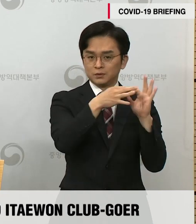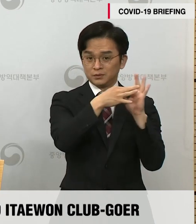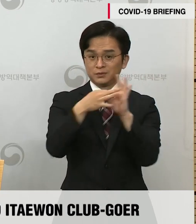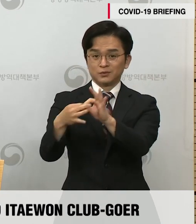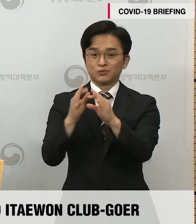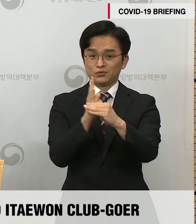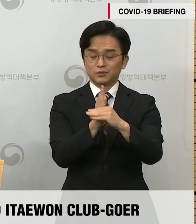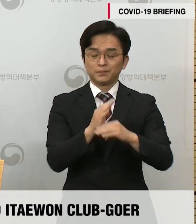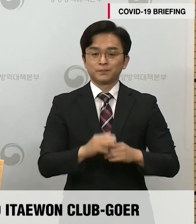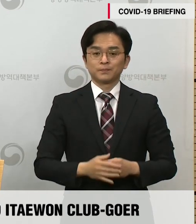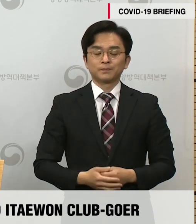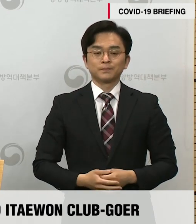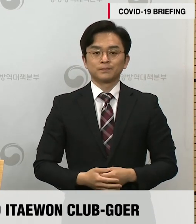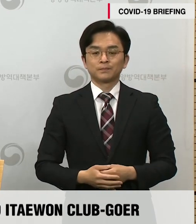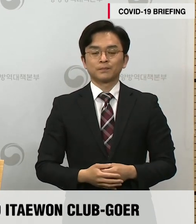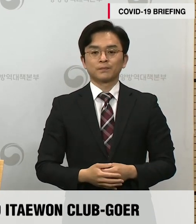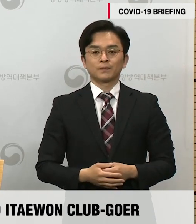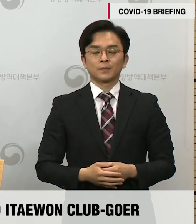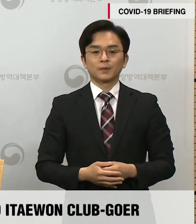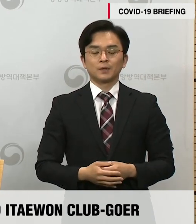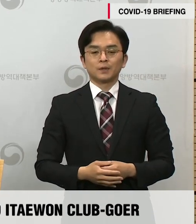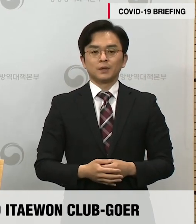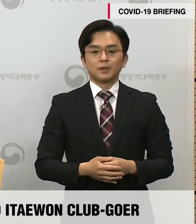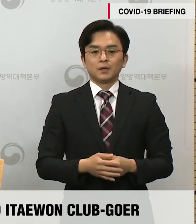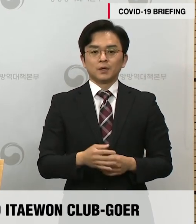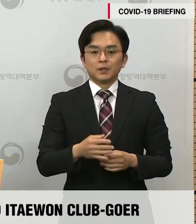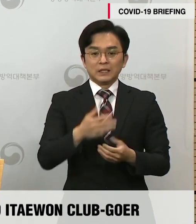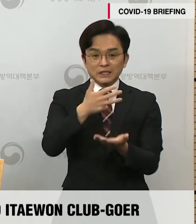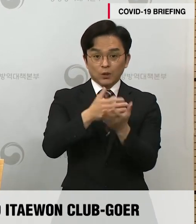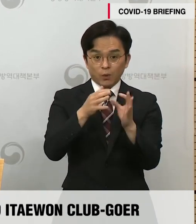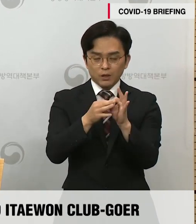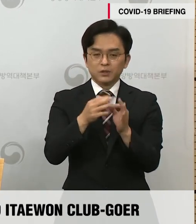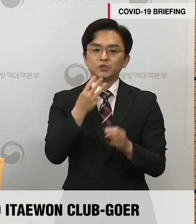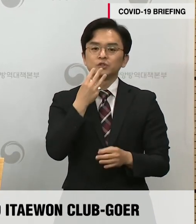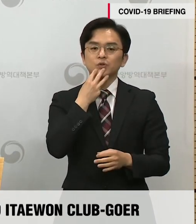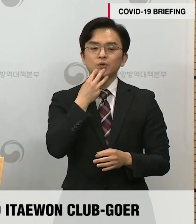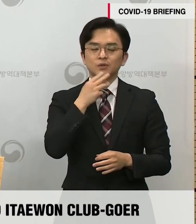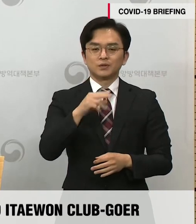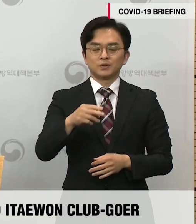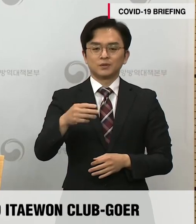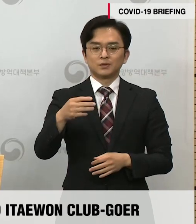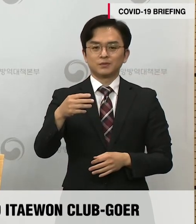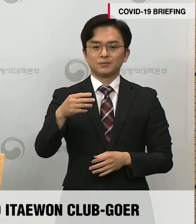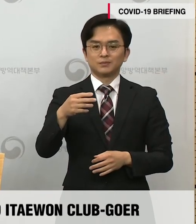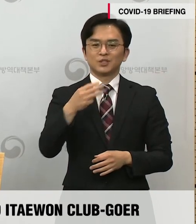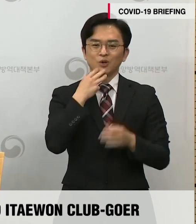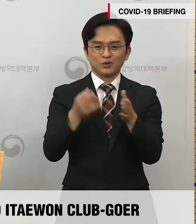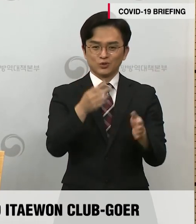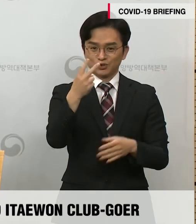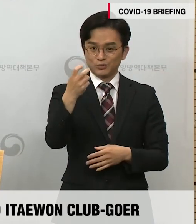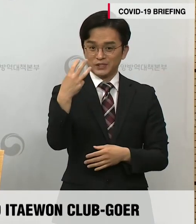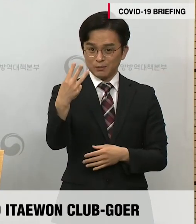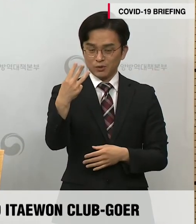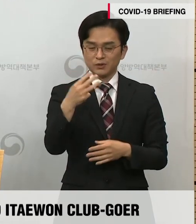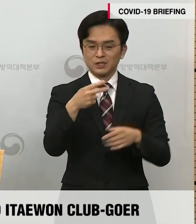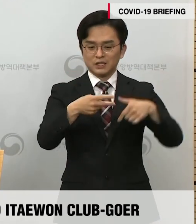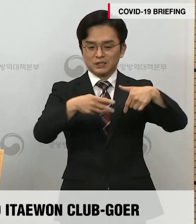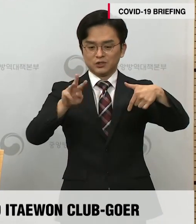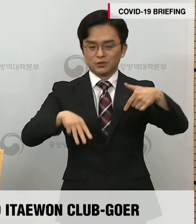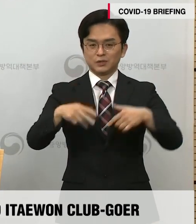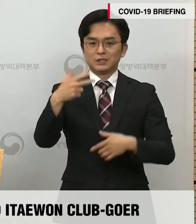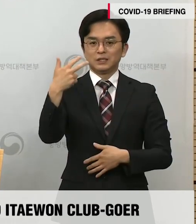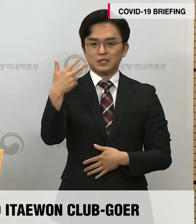the contact tracing as well as epidemiological testings right now. And 64 of them are in Seoul,